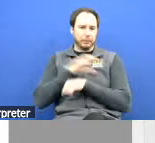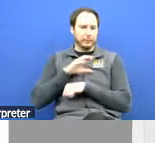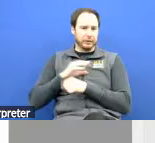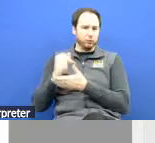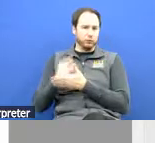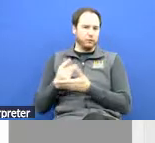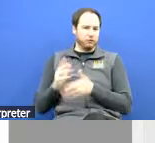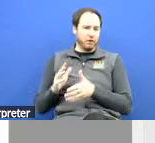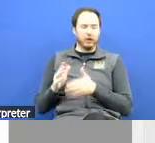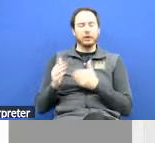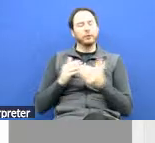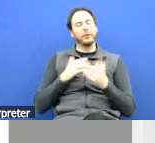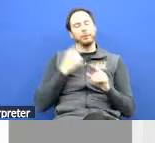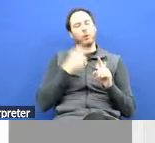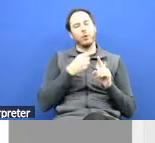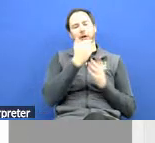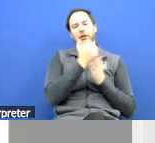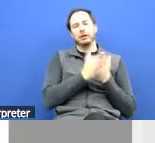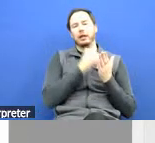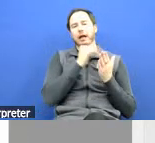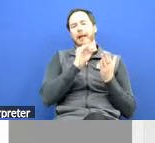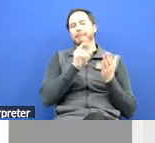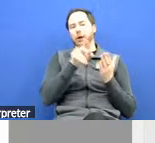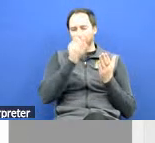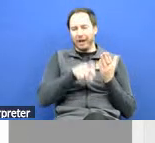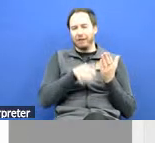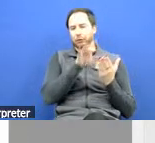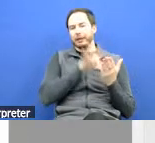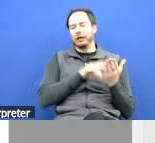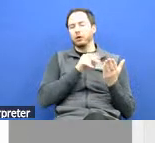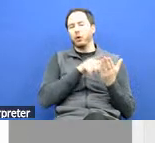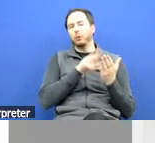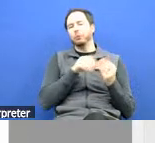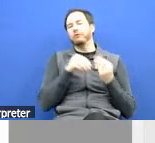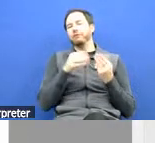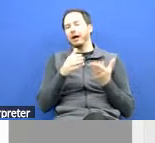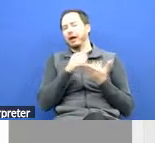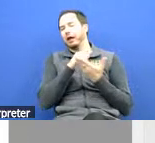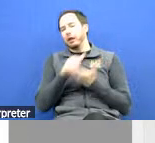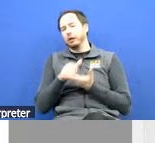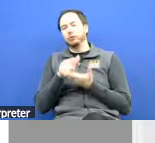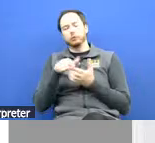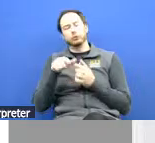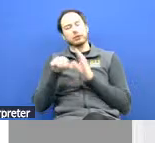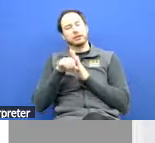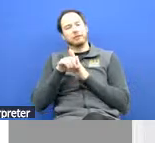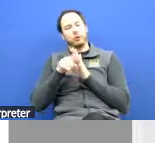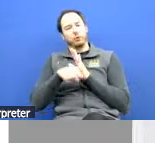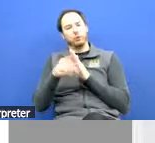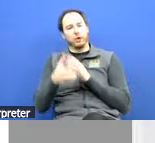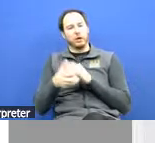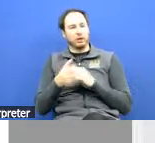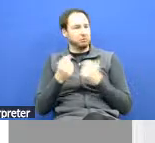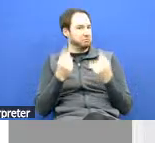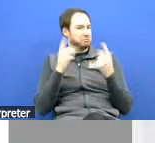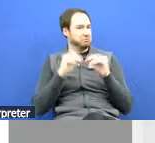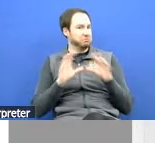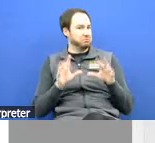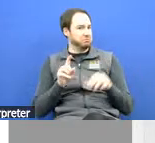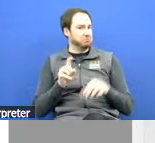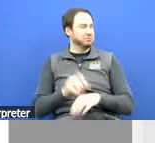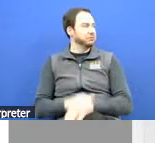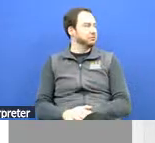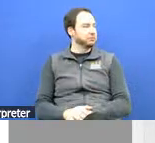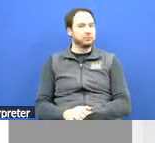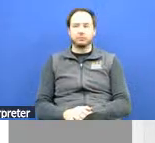not in any way a menu. It's just a guide to give you some ideas. Any questions on that?